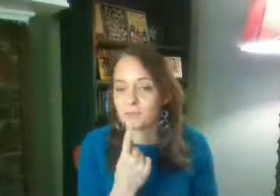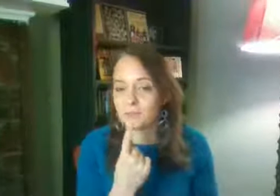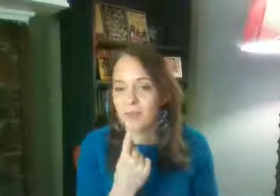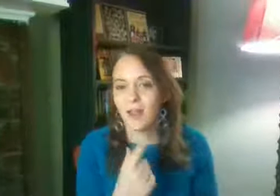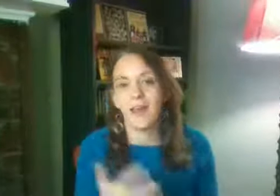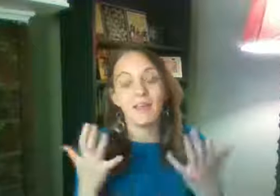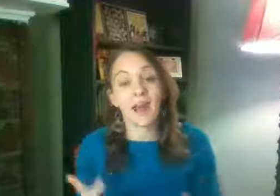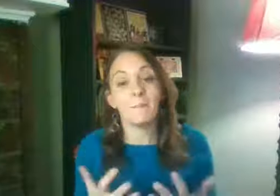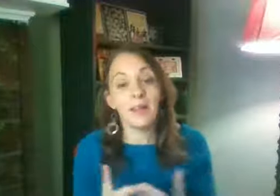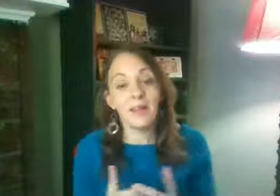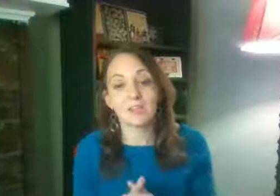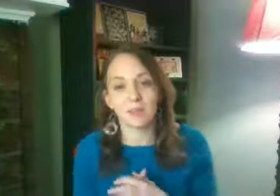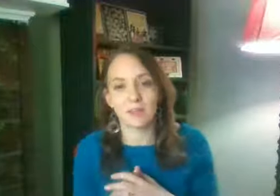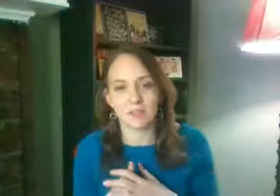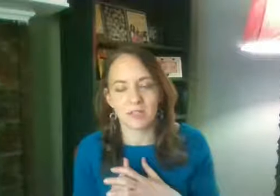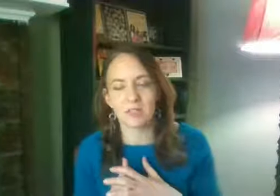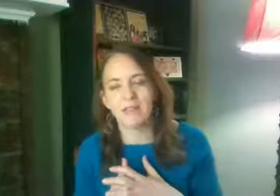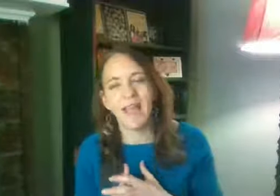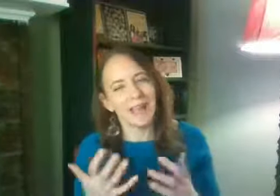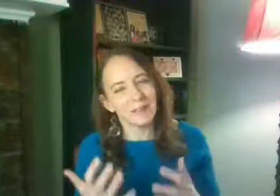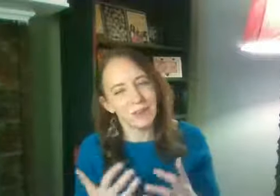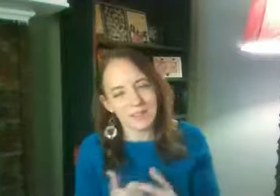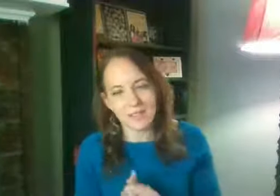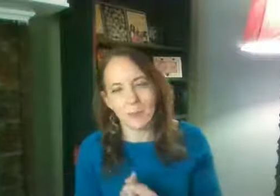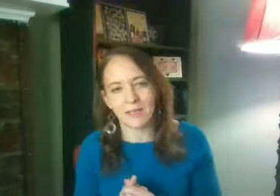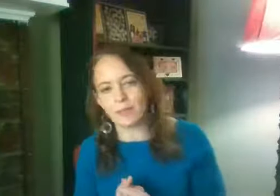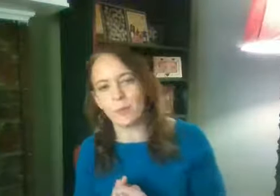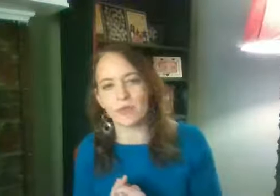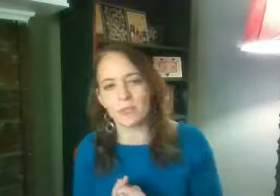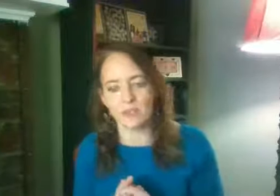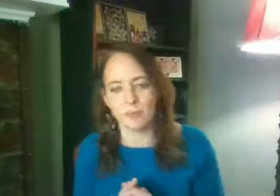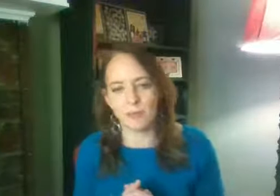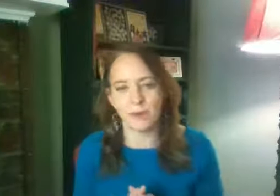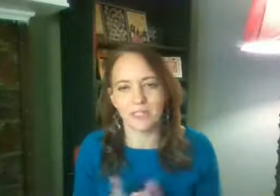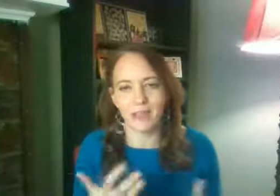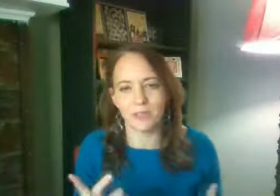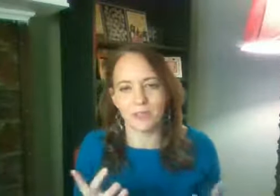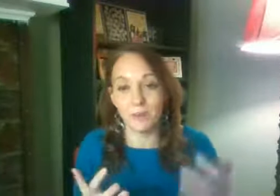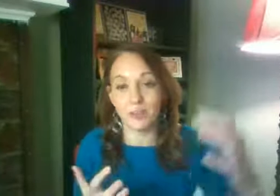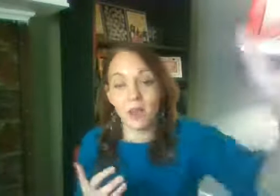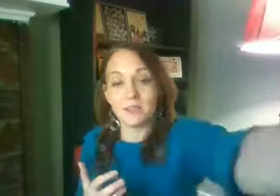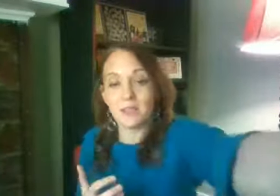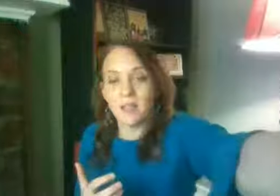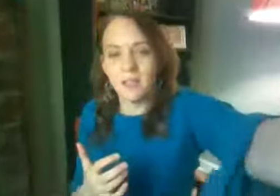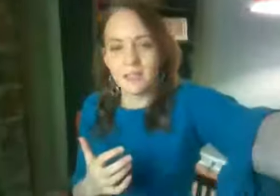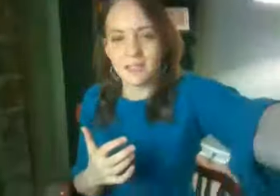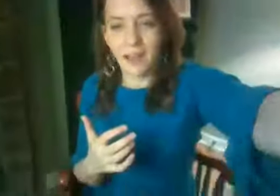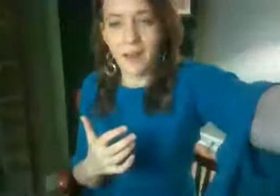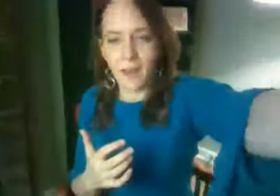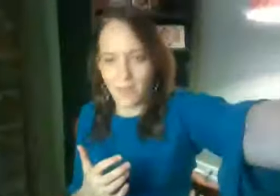Ve'imru. And then amen is really interesting. I looked this up. I did a little bit of research before we were together today because the sign